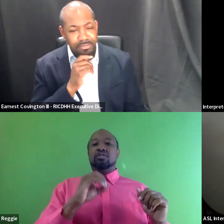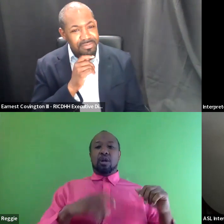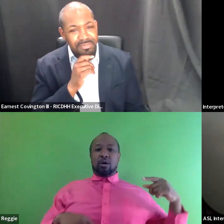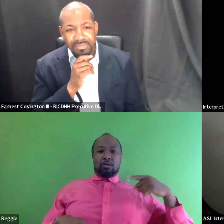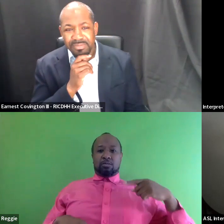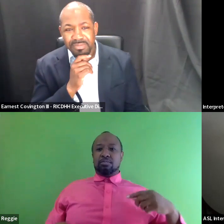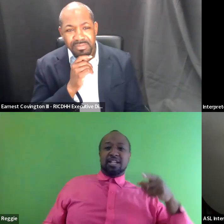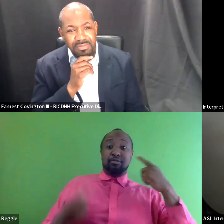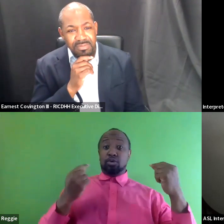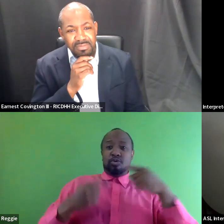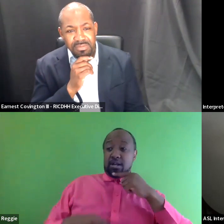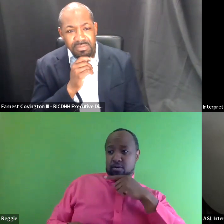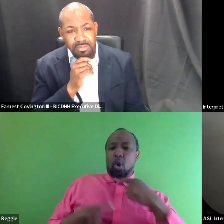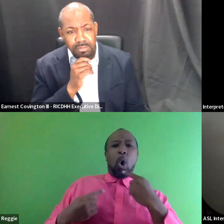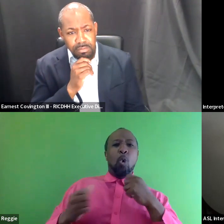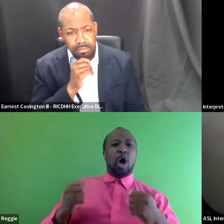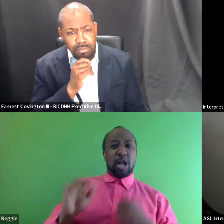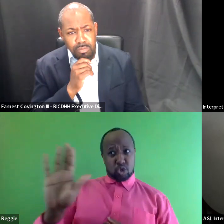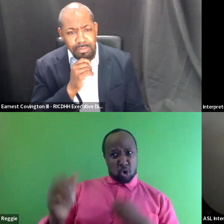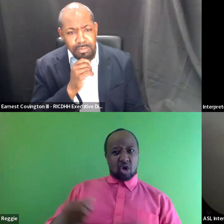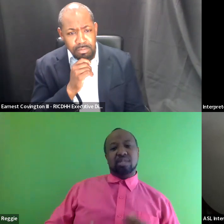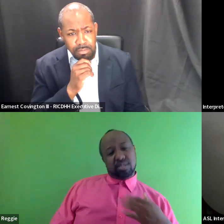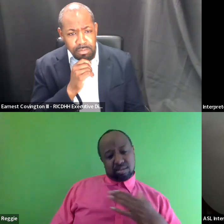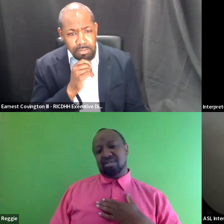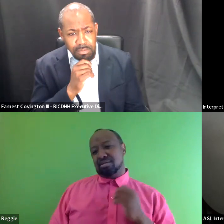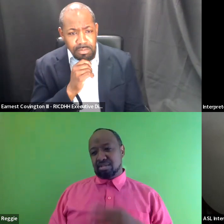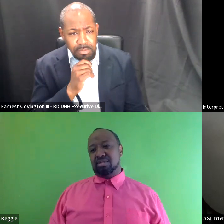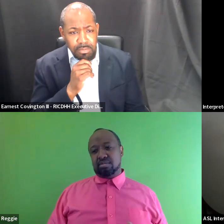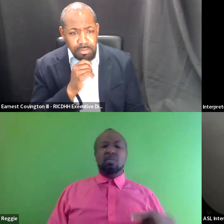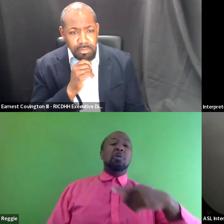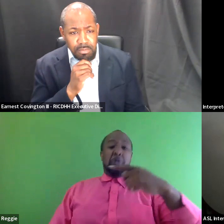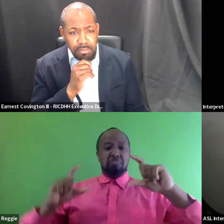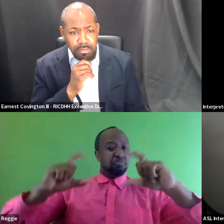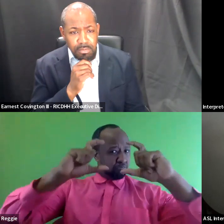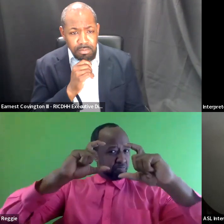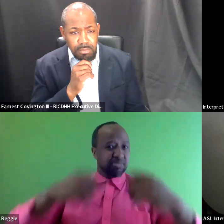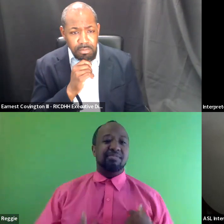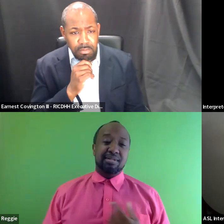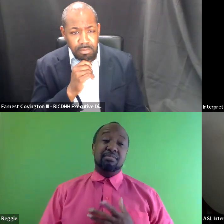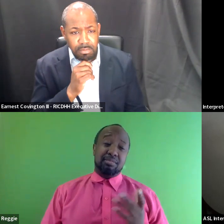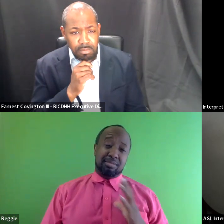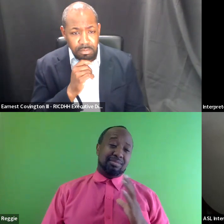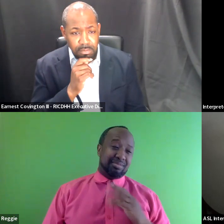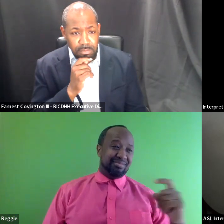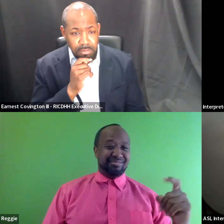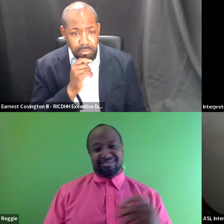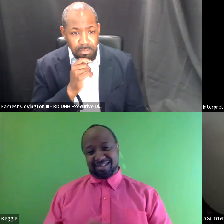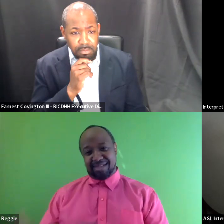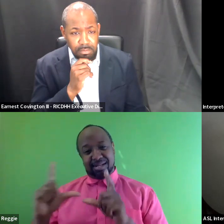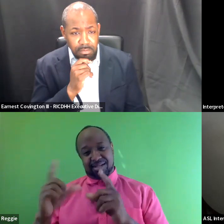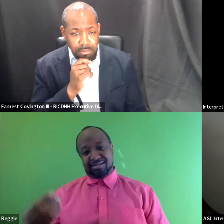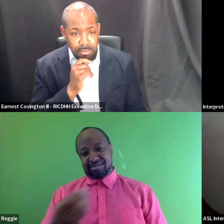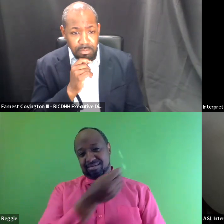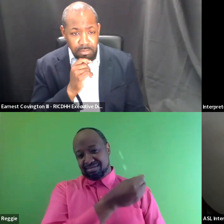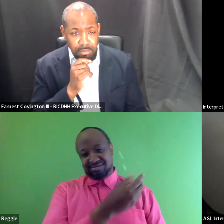didn't know I'm a professional under these clothes. But they said, whose car? I understood that's what they're saying. I said, it's mine. Then